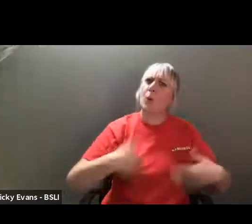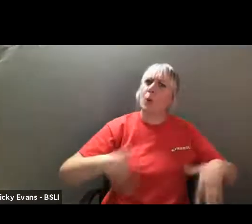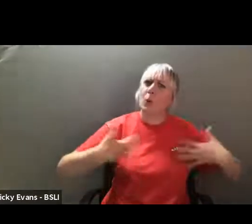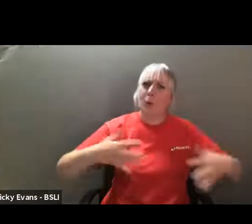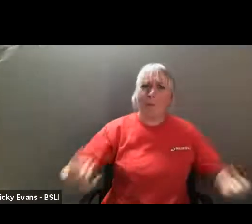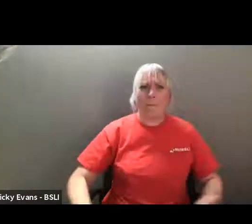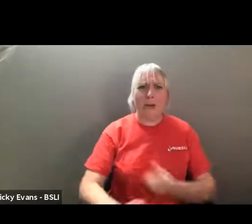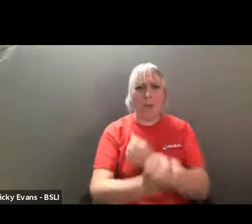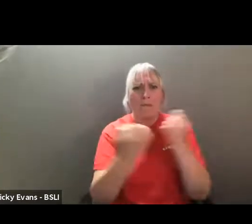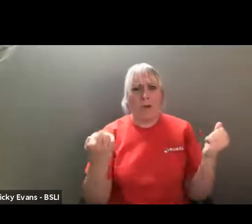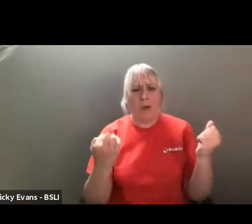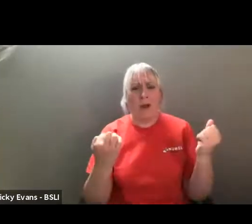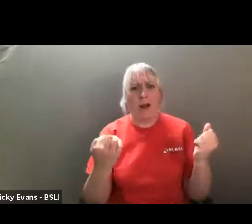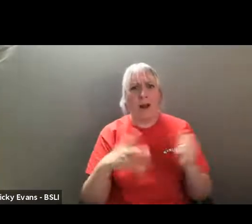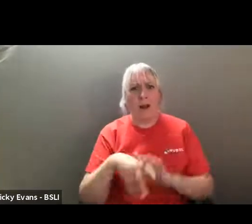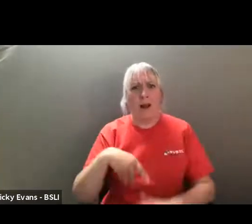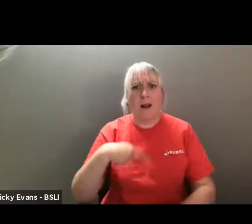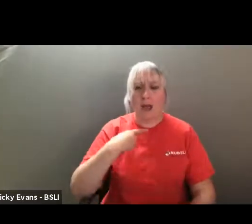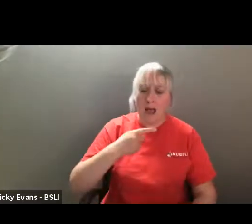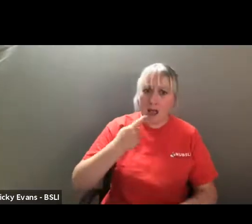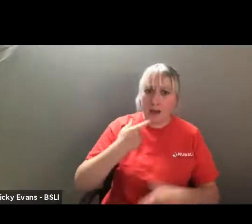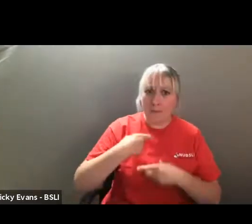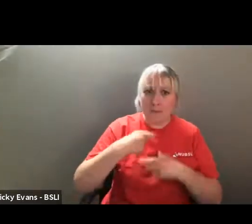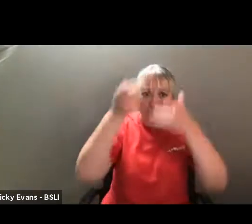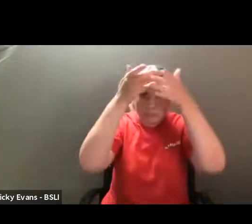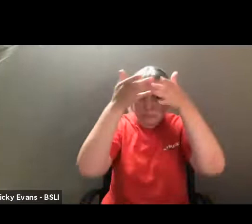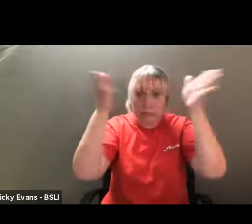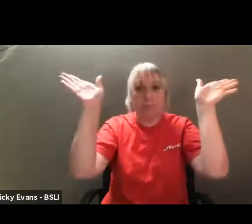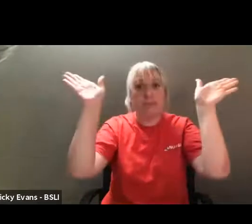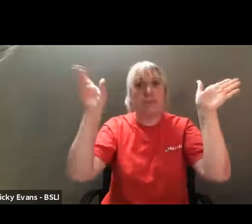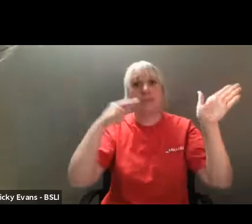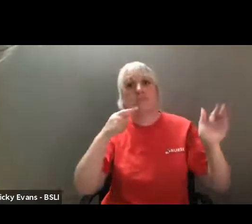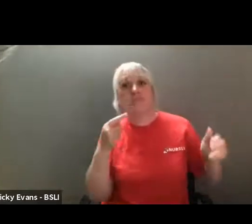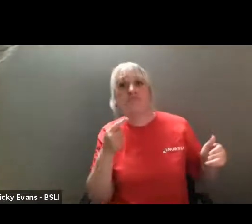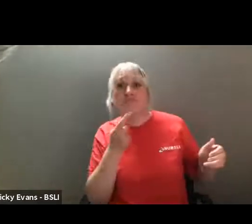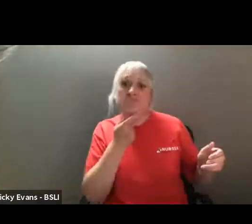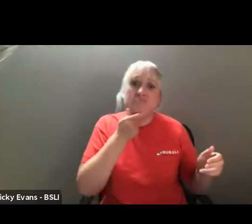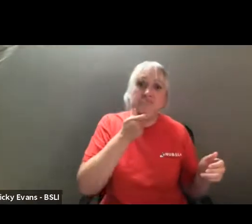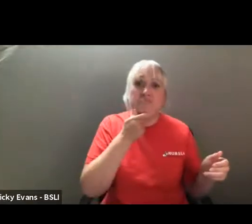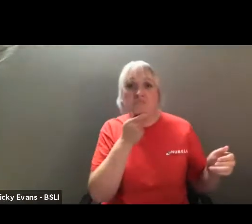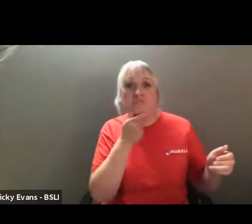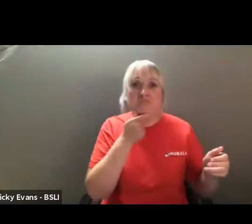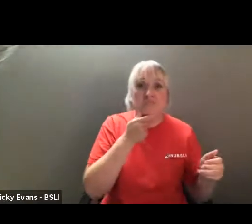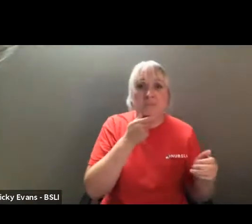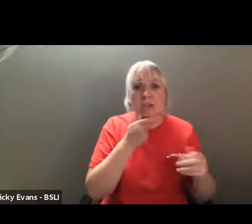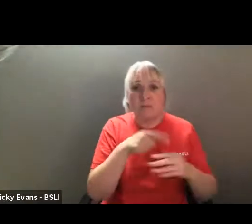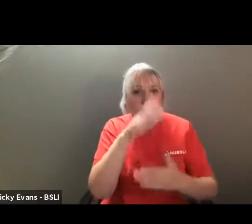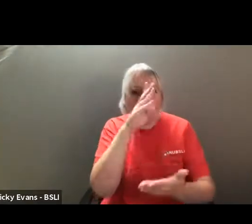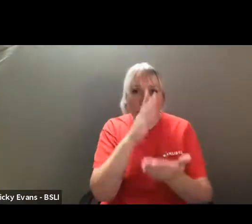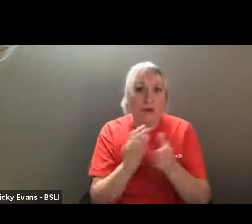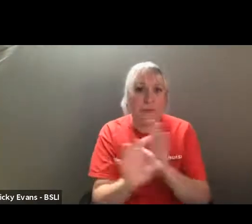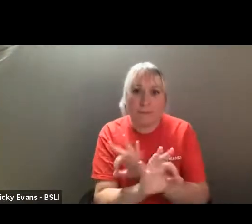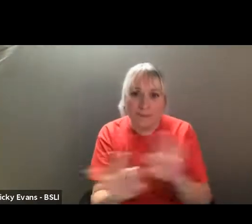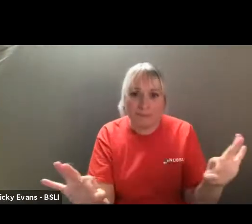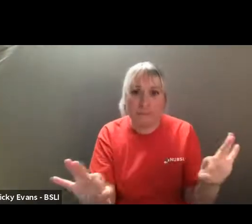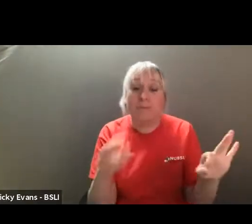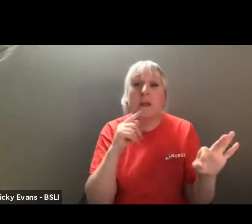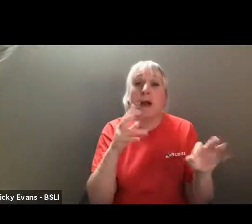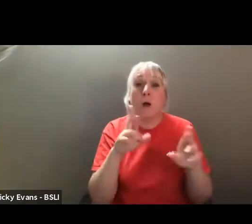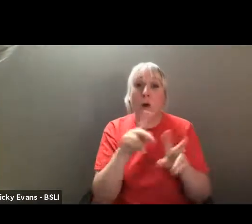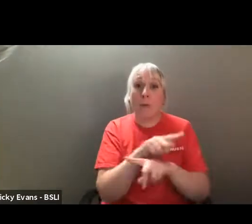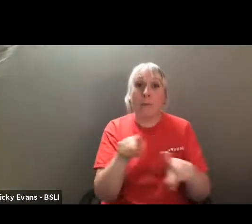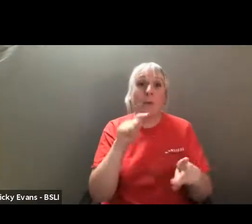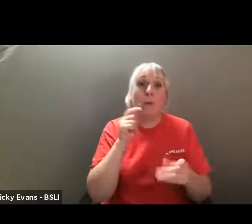the idea. So maybe this second half will help for me, like for you, to clarify things, because what we're going to focus on here is